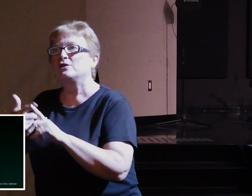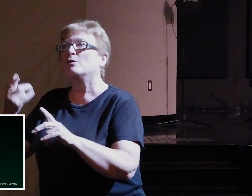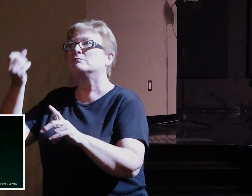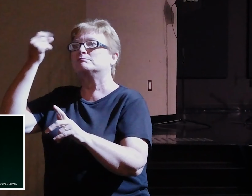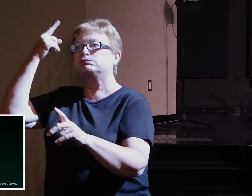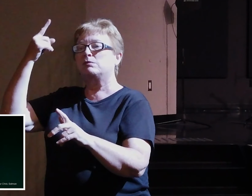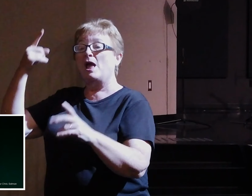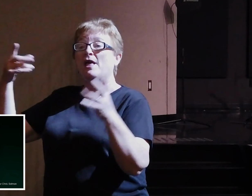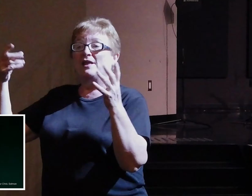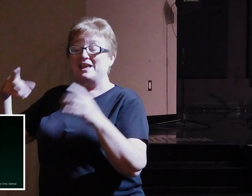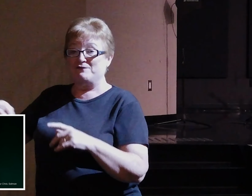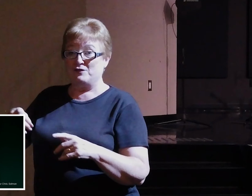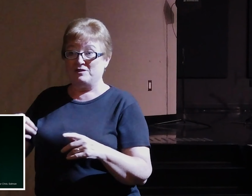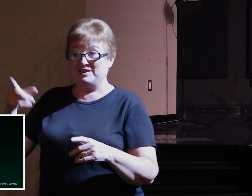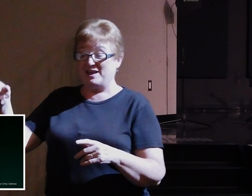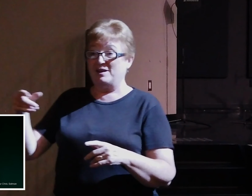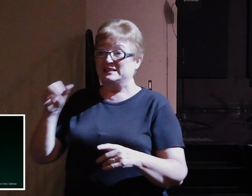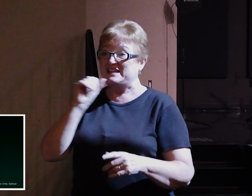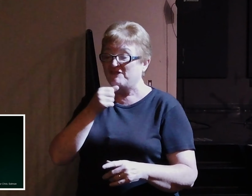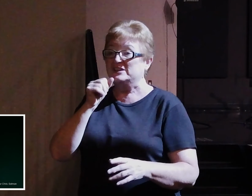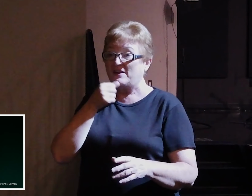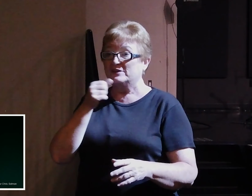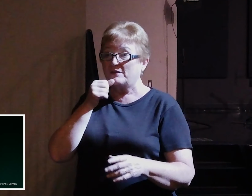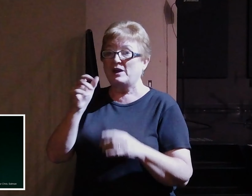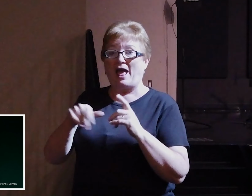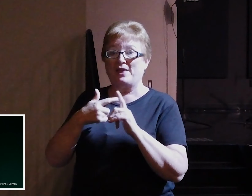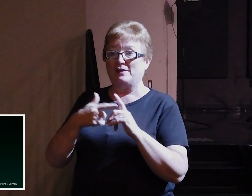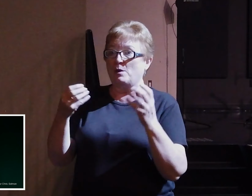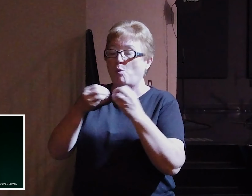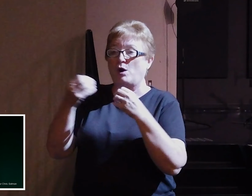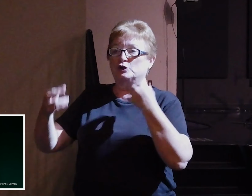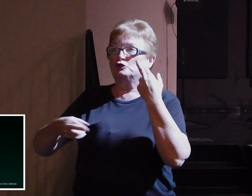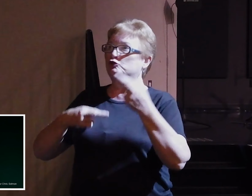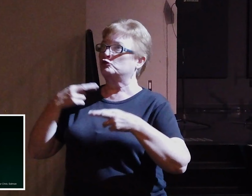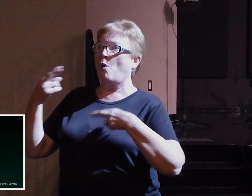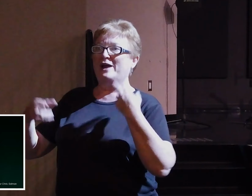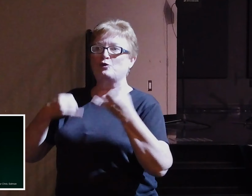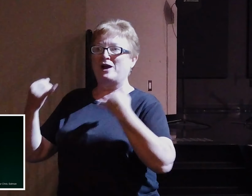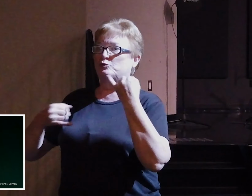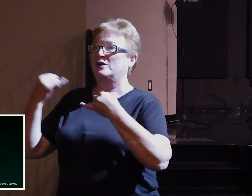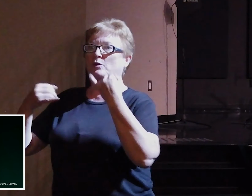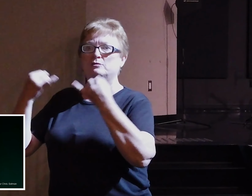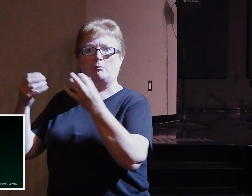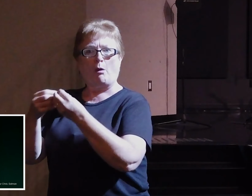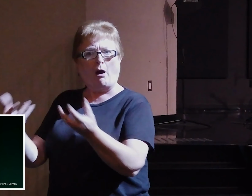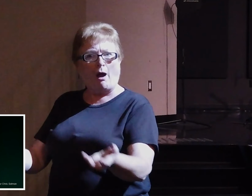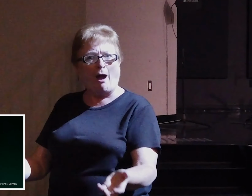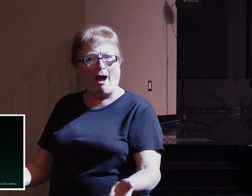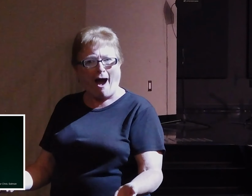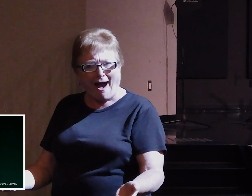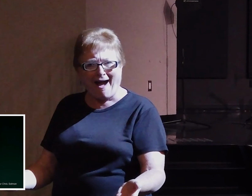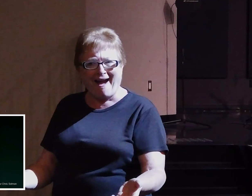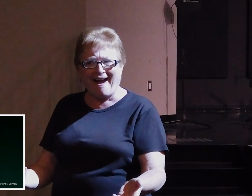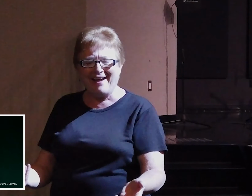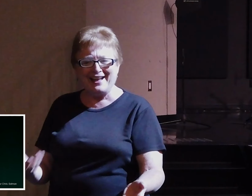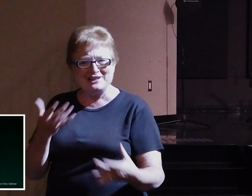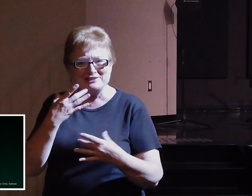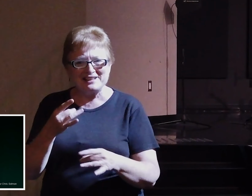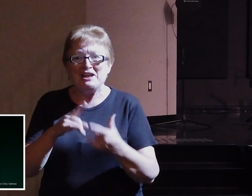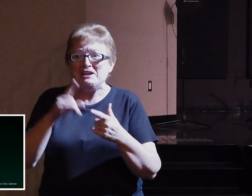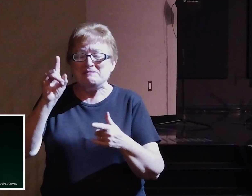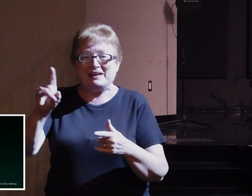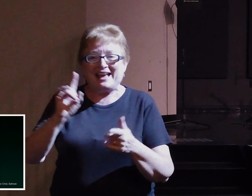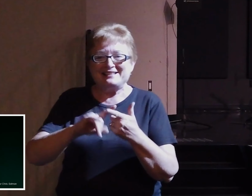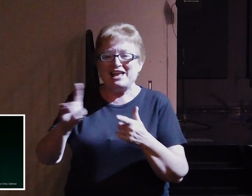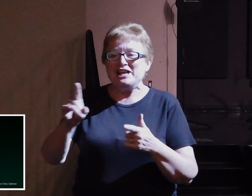more joy they have. And it's this weird thing that doesn't make sense on the surface of it, but here's some ways, here's some reasons. Suffering